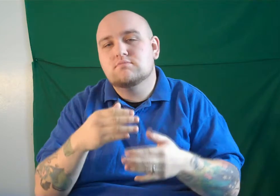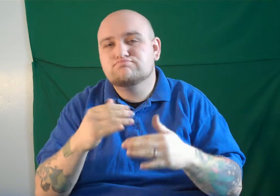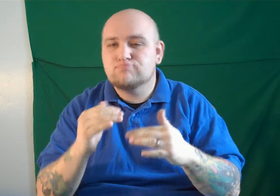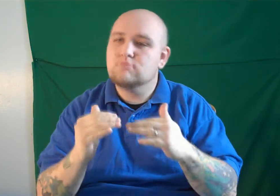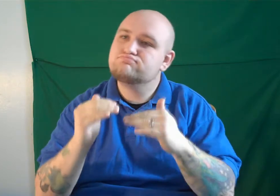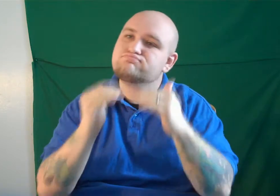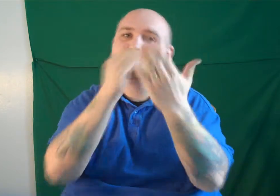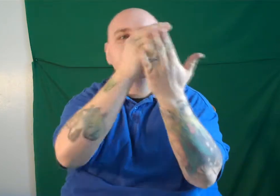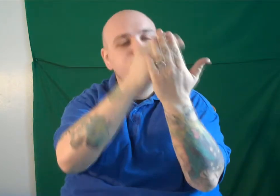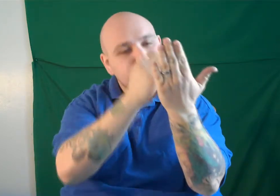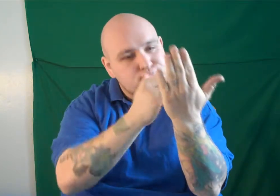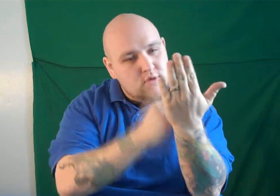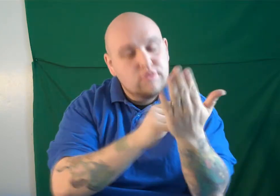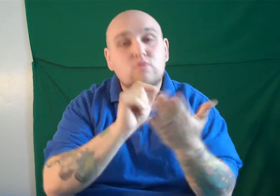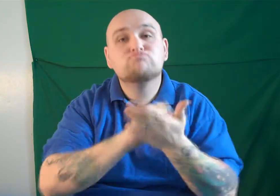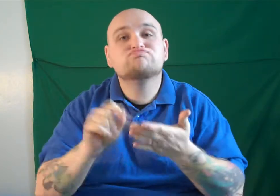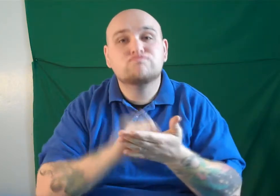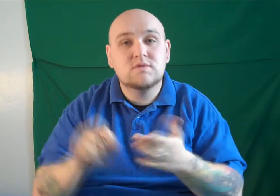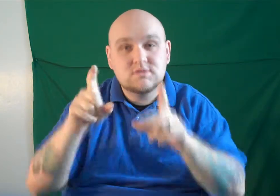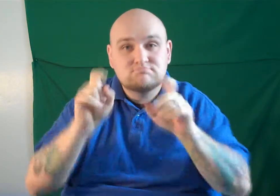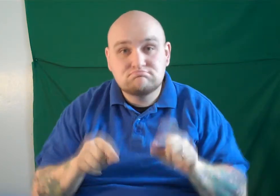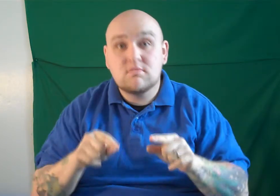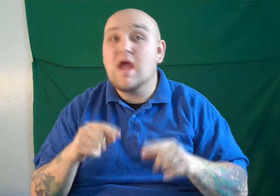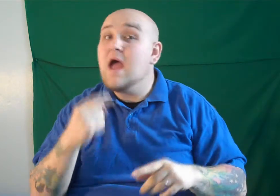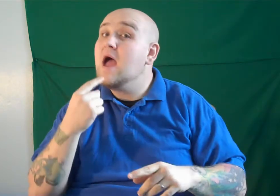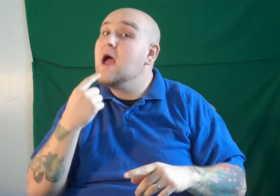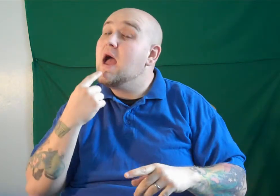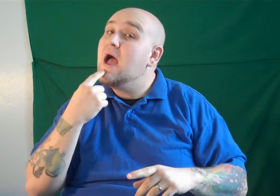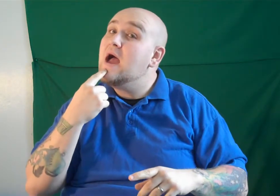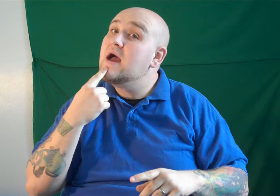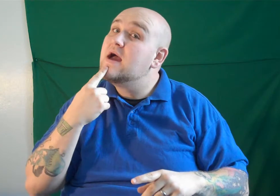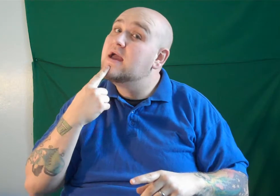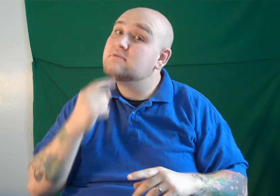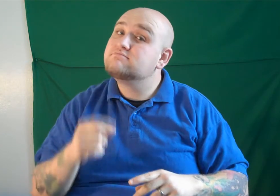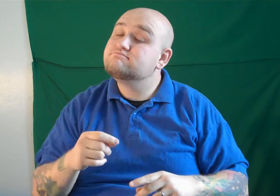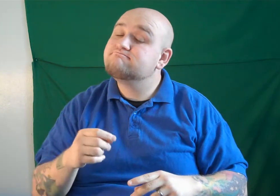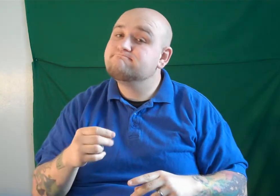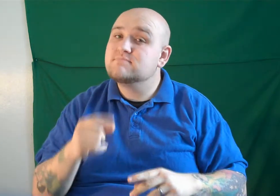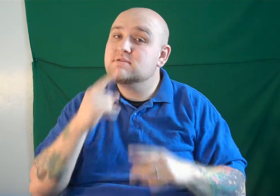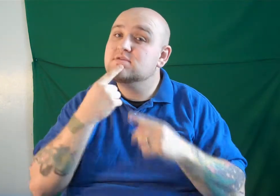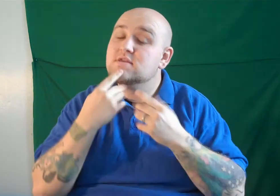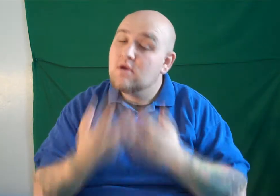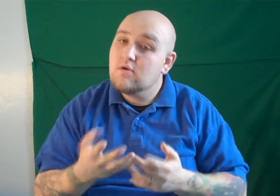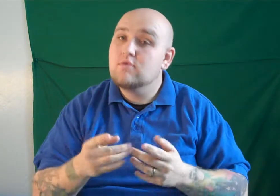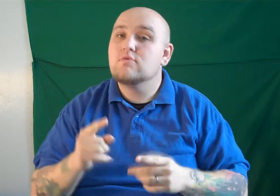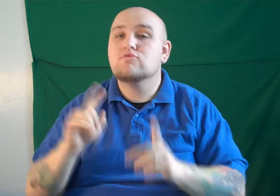I highly recommend that you go on RID's website and download information regarding the knowledge portion